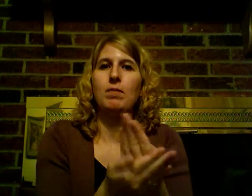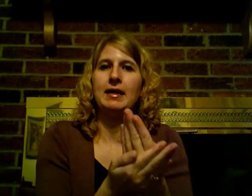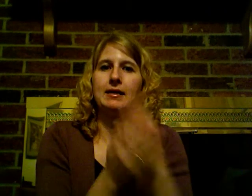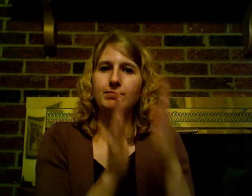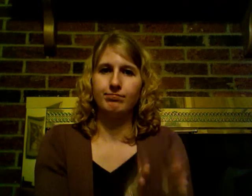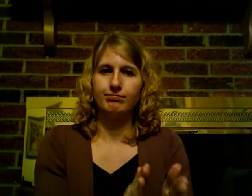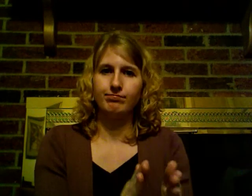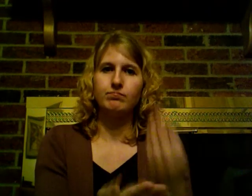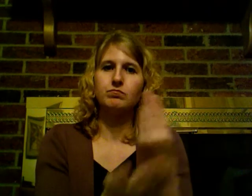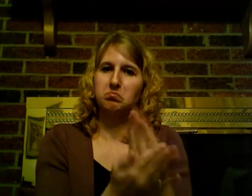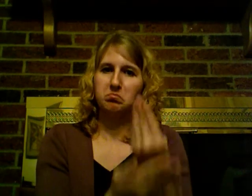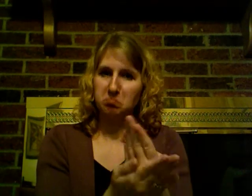money,